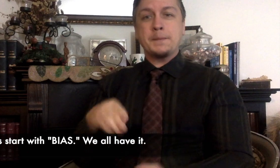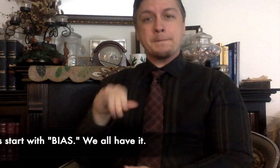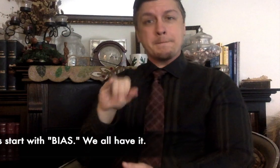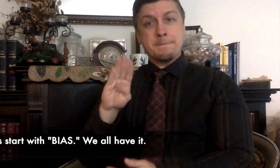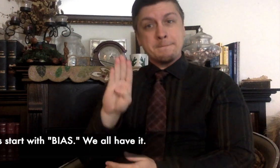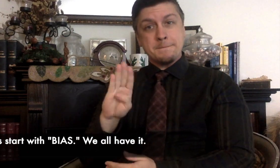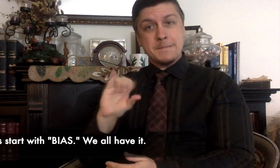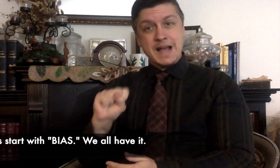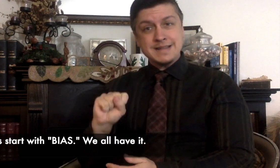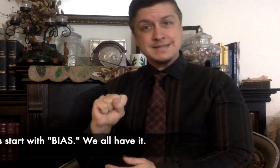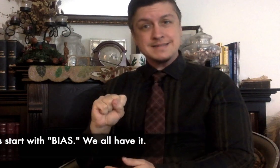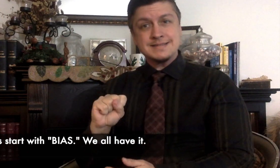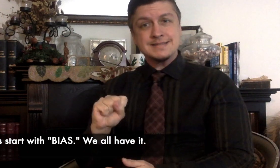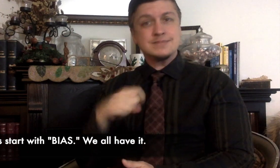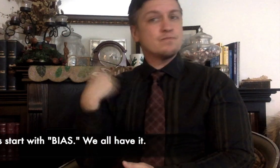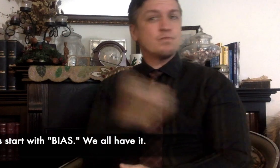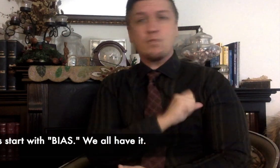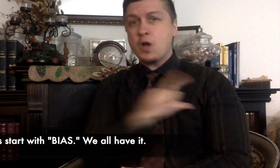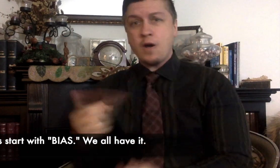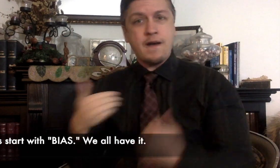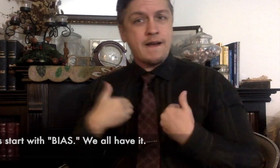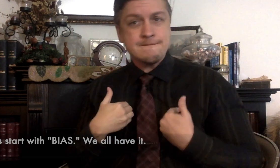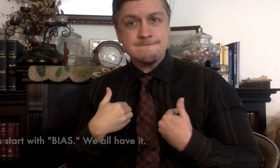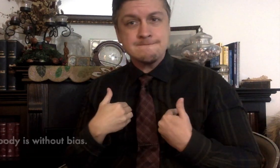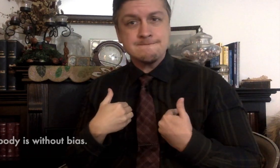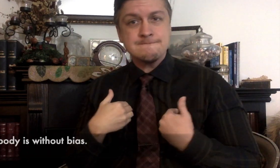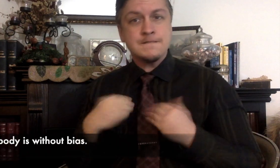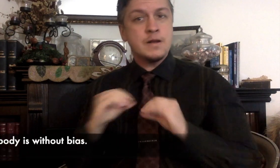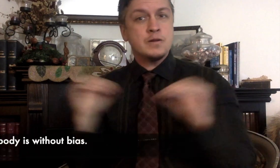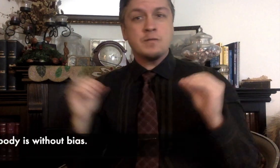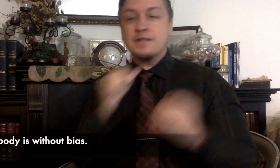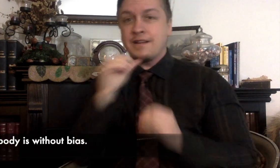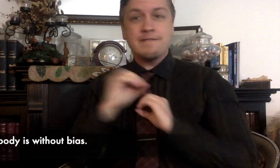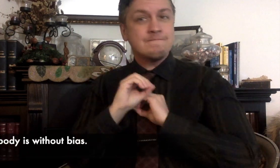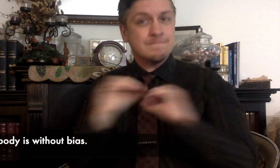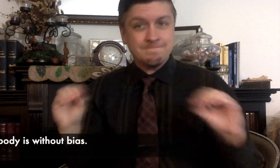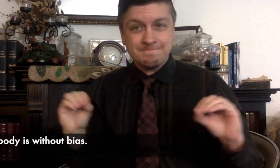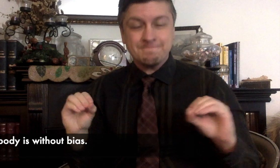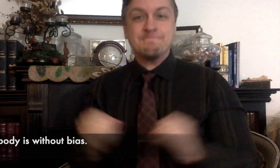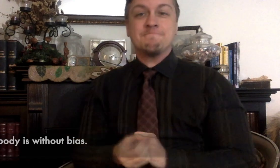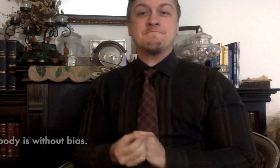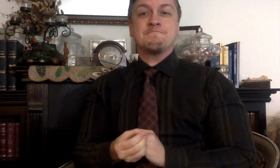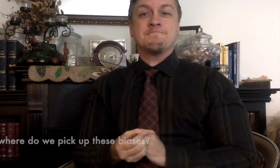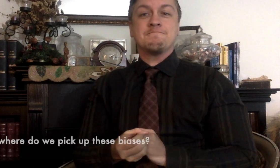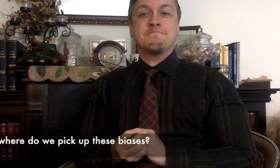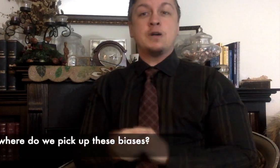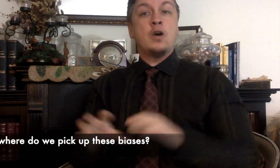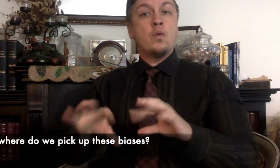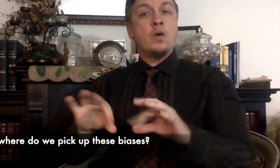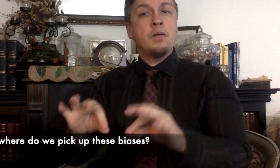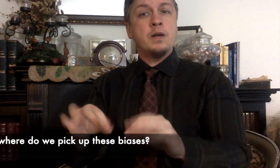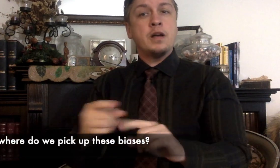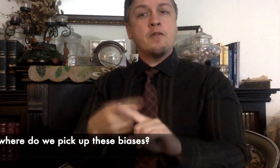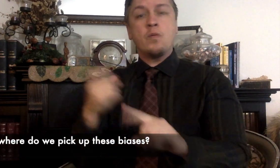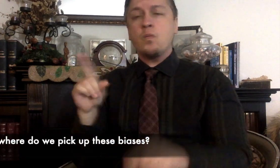with bias. We all have it. Nobody is without bias. So where do we pick up